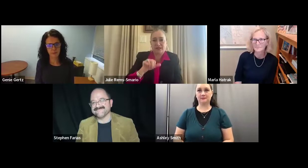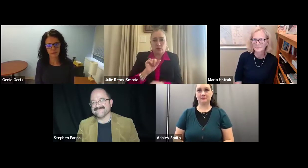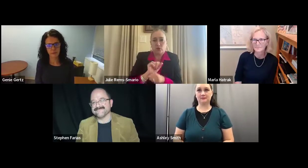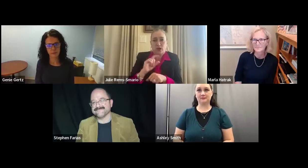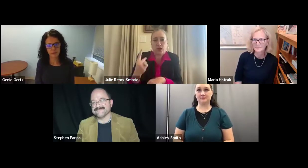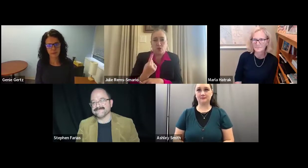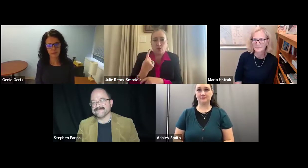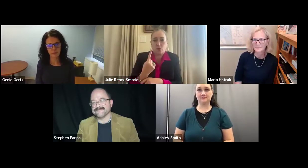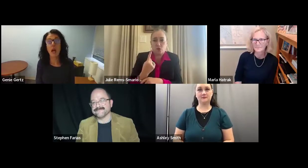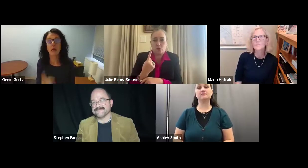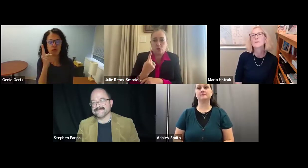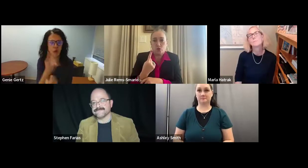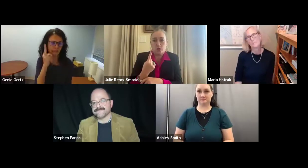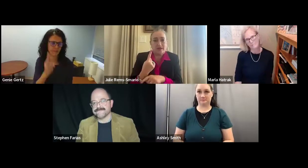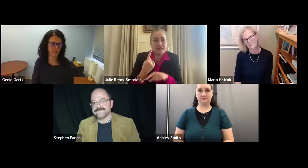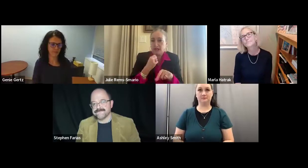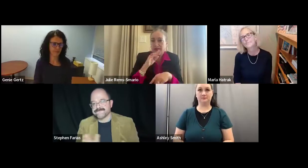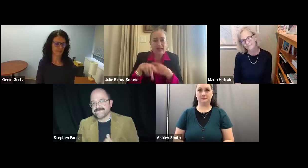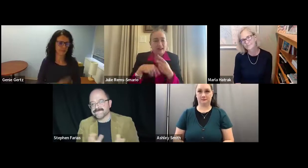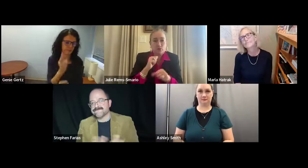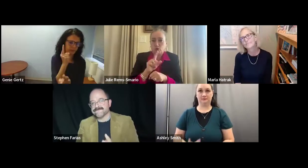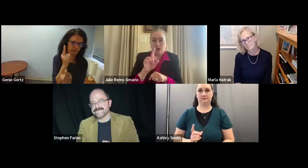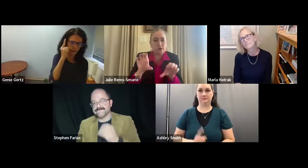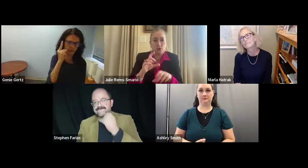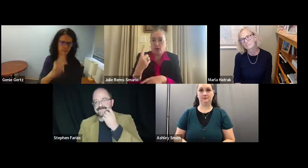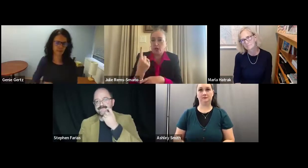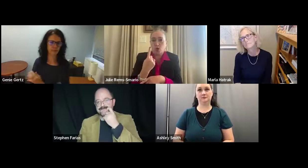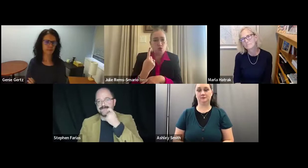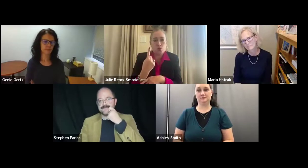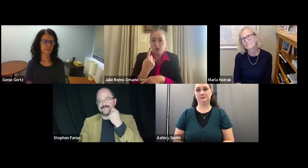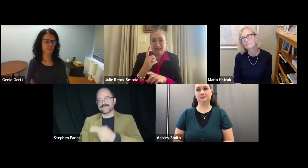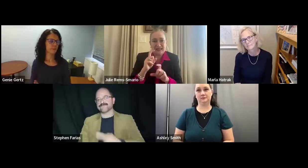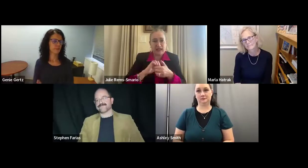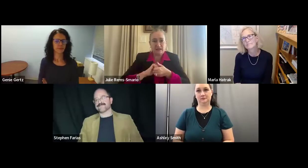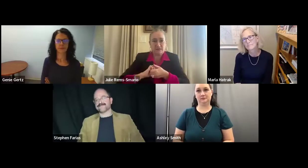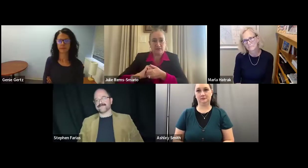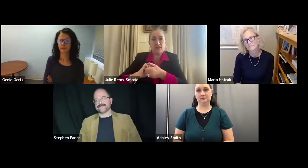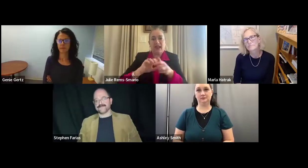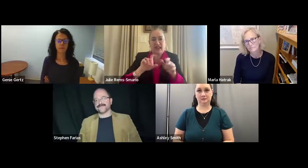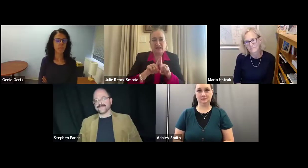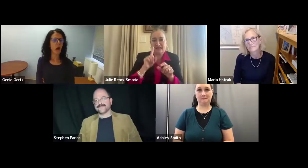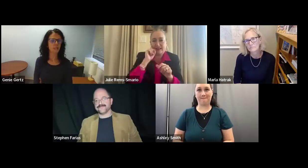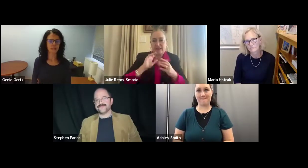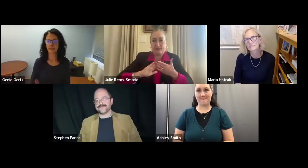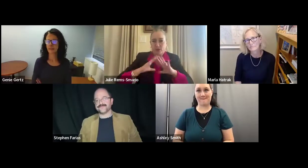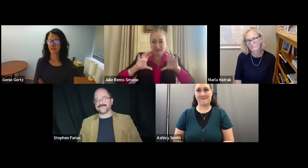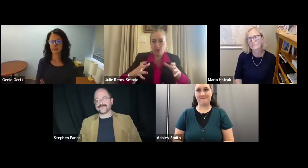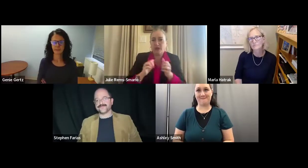view. I want to emphasize that this kind of work cannot be done in a silo or alone. It has to